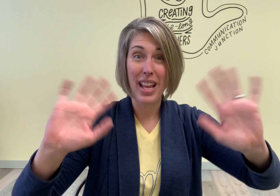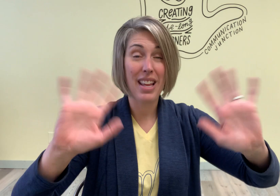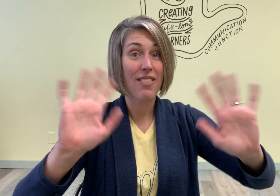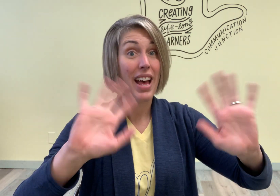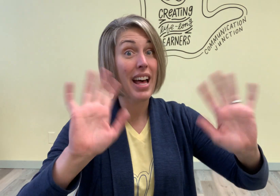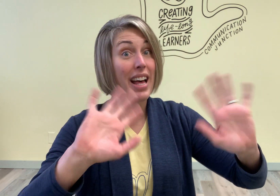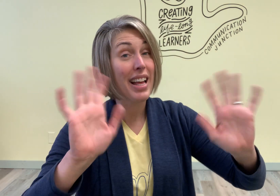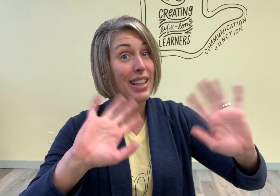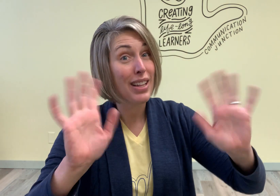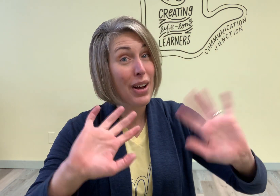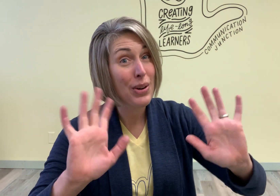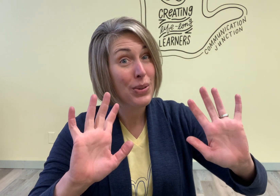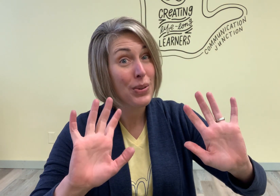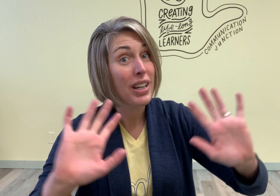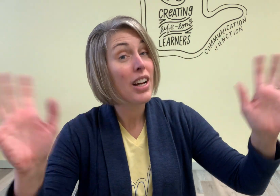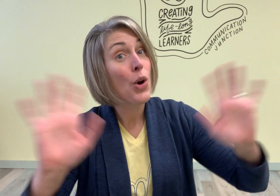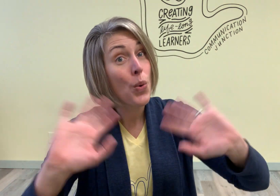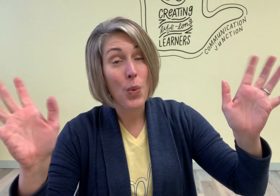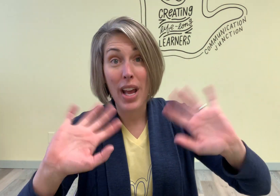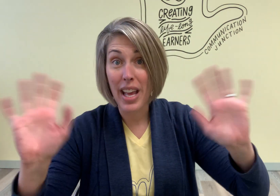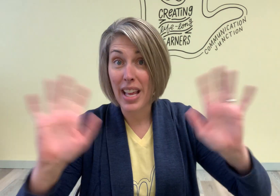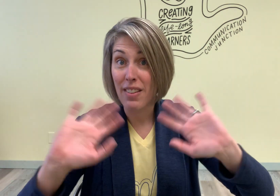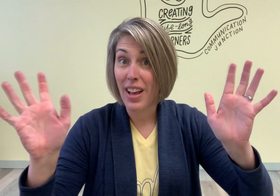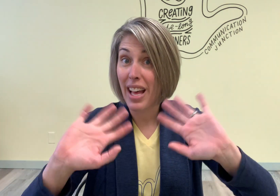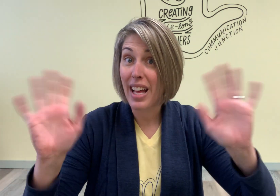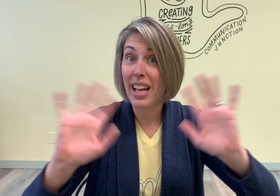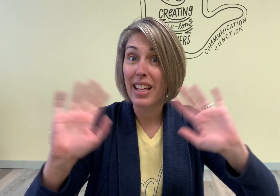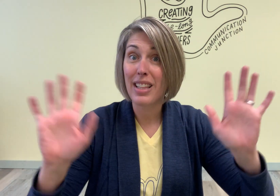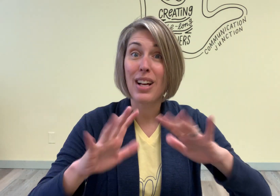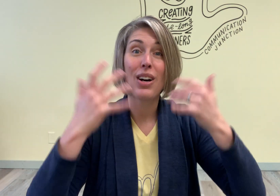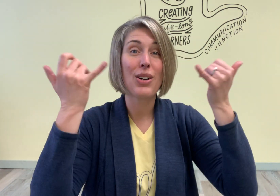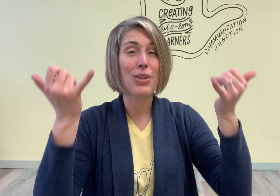wave hello. Wave hello